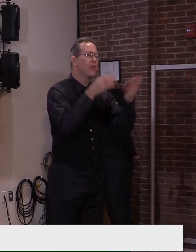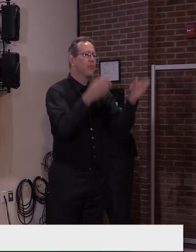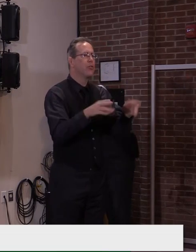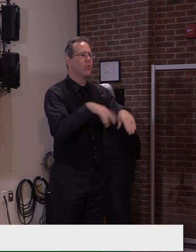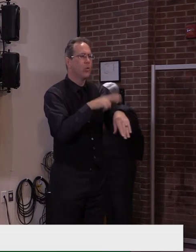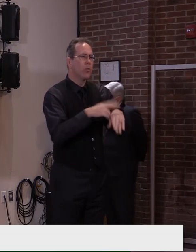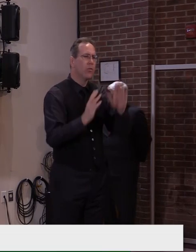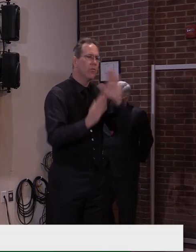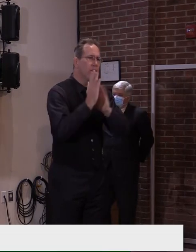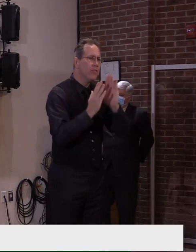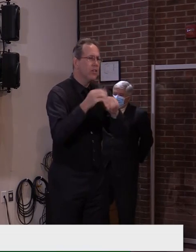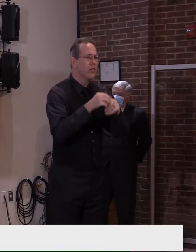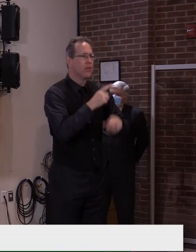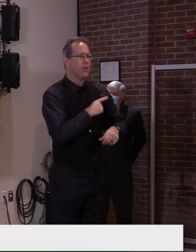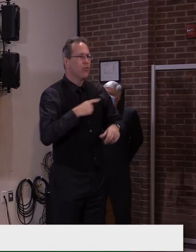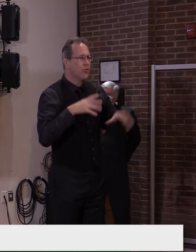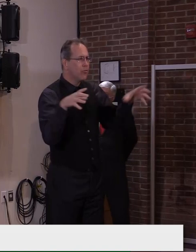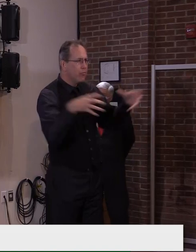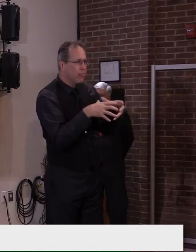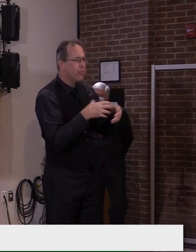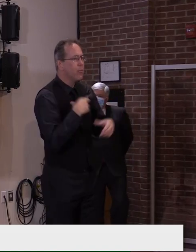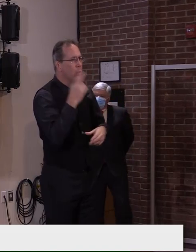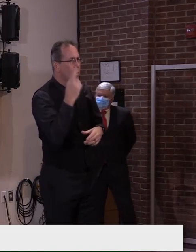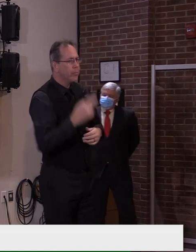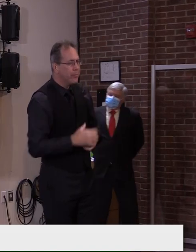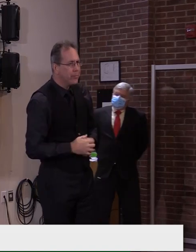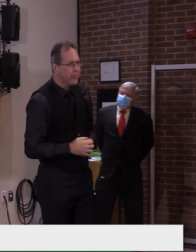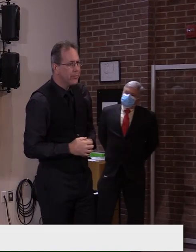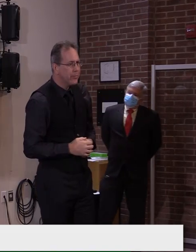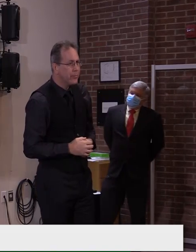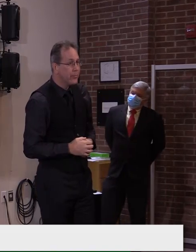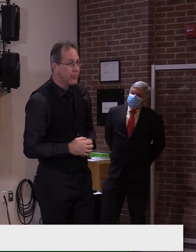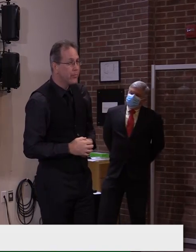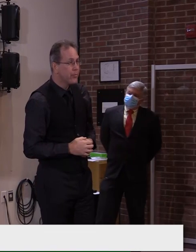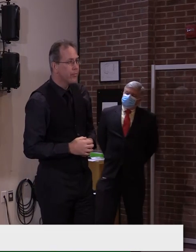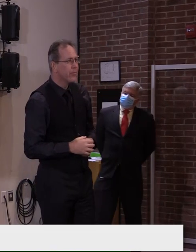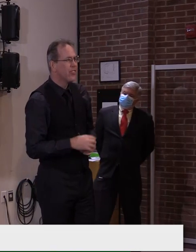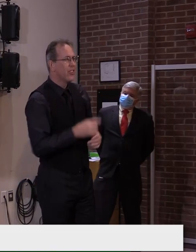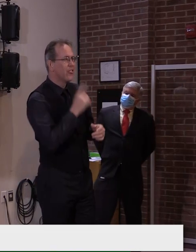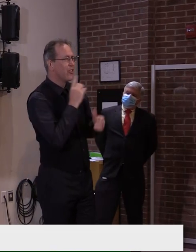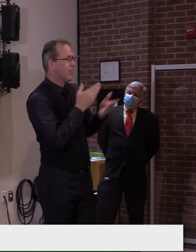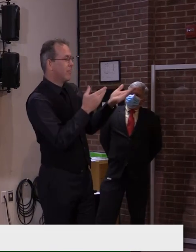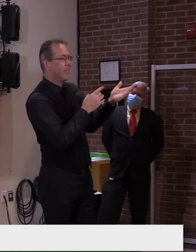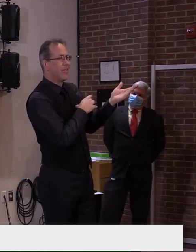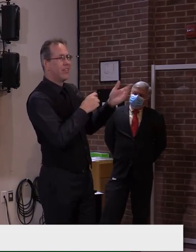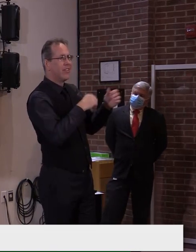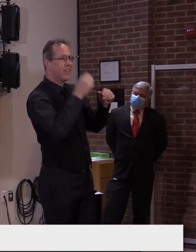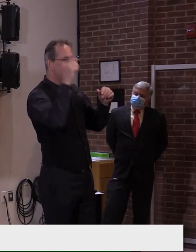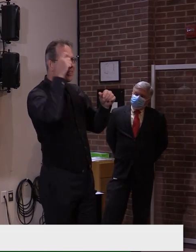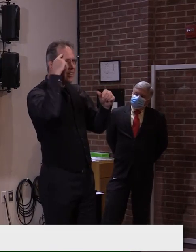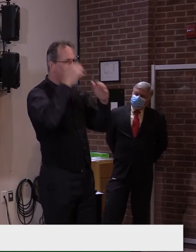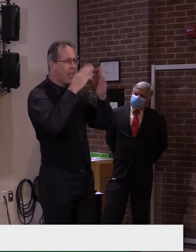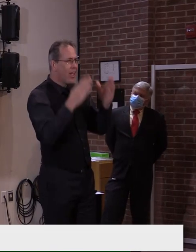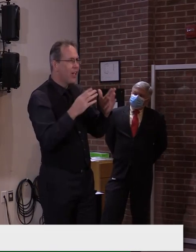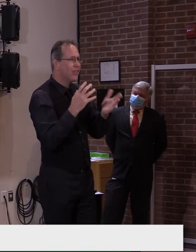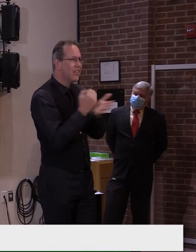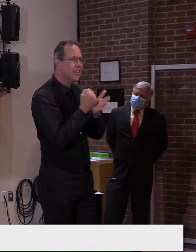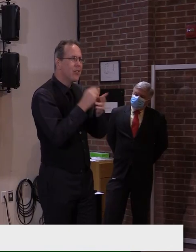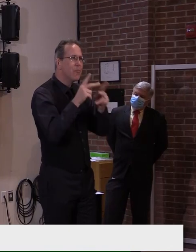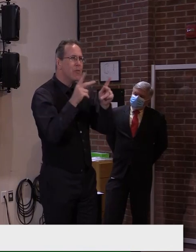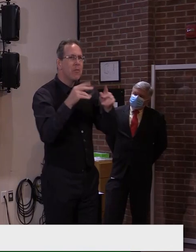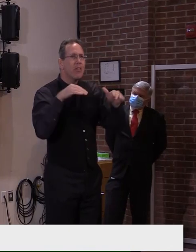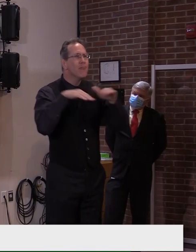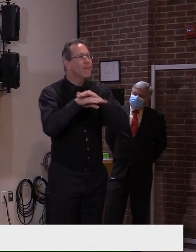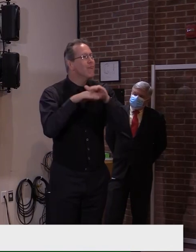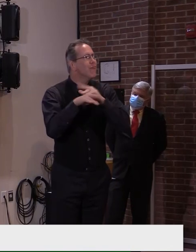legislation, legislators coming to the State House, and the people coming as well to debate the